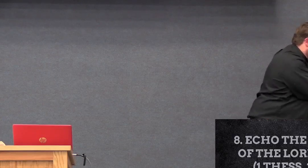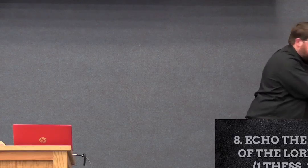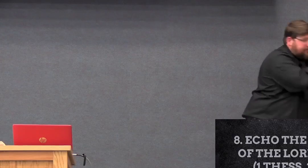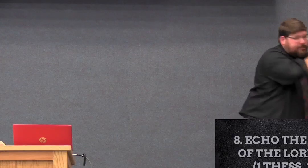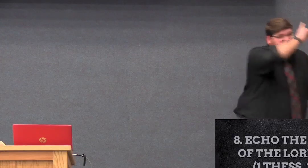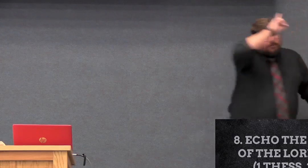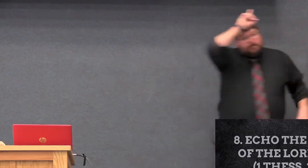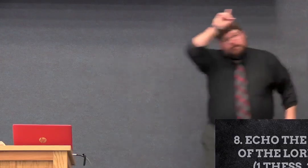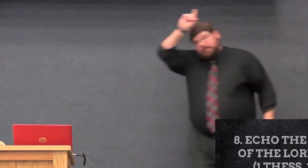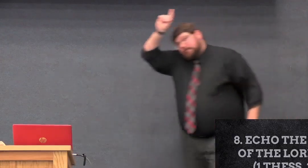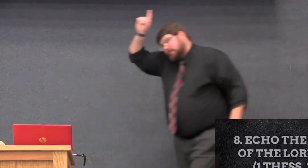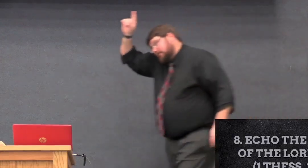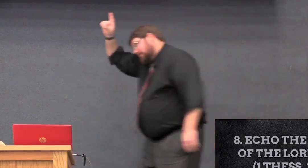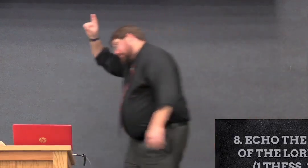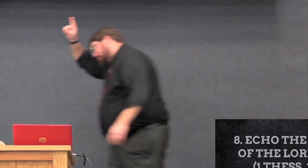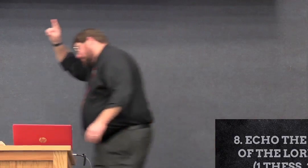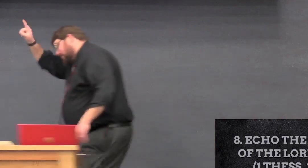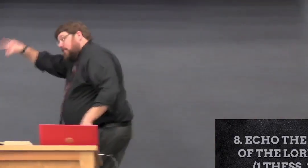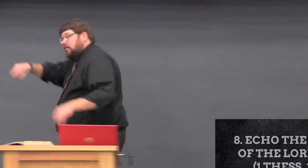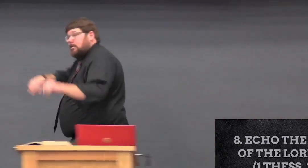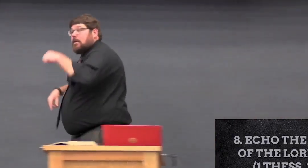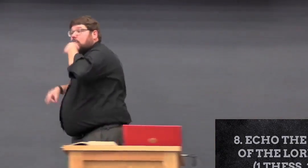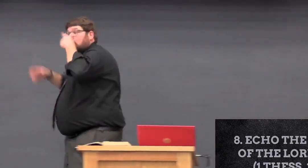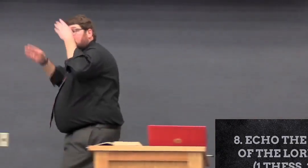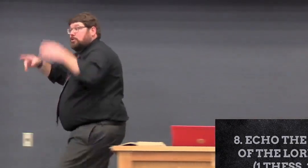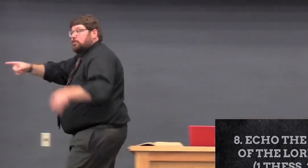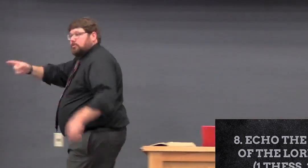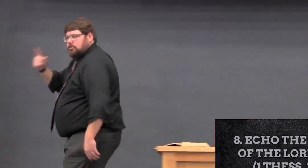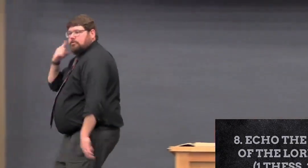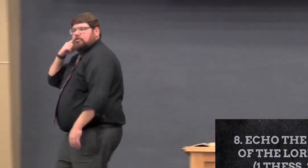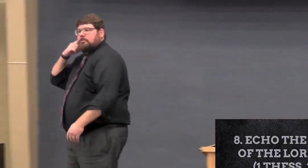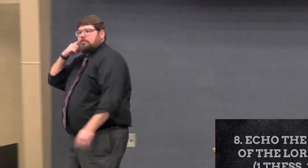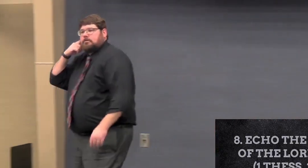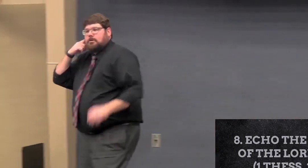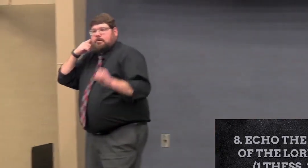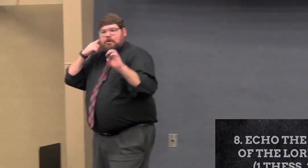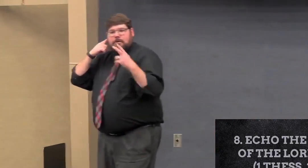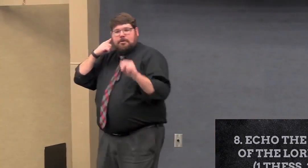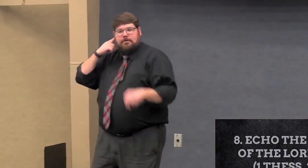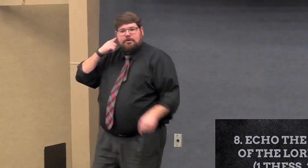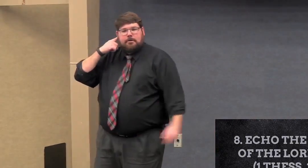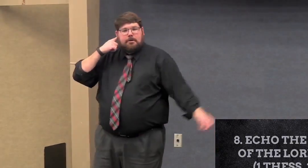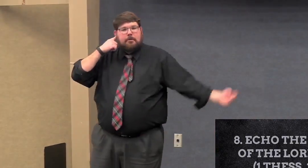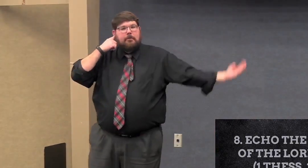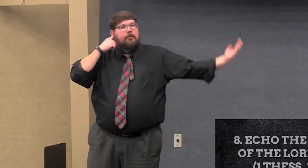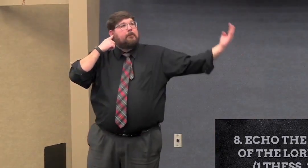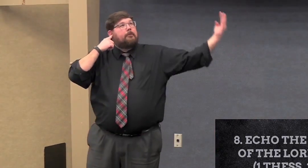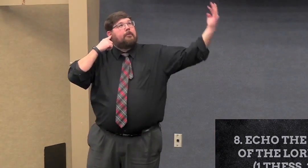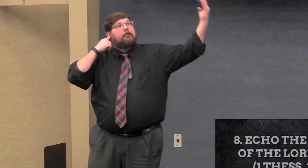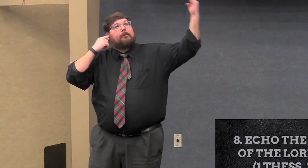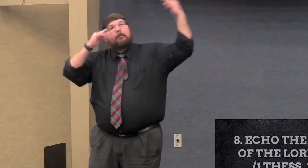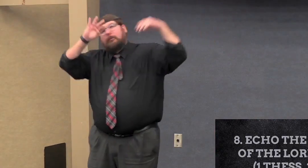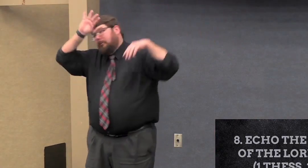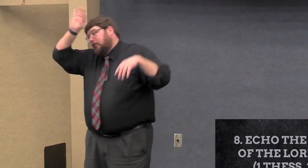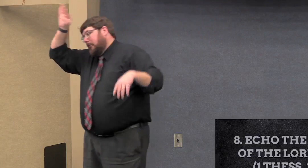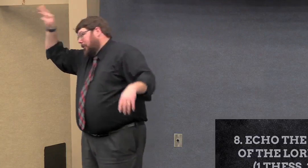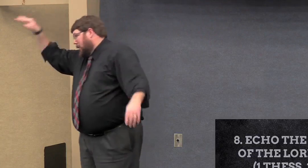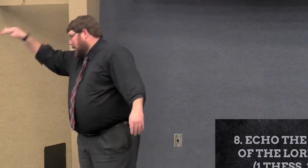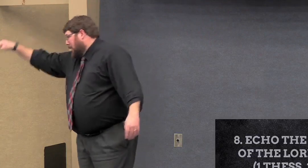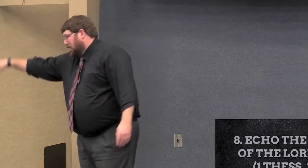into the wall, and that sound traveled along the top of the wall, the top of the